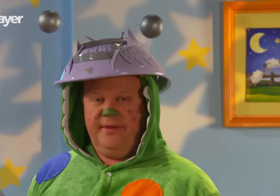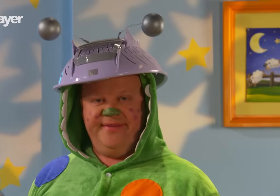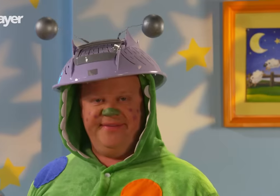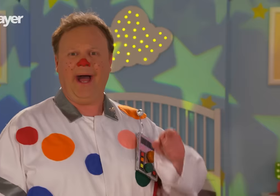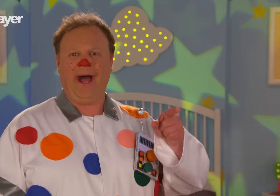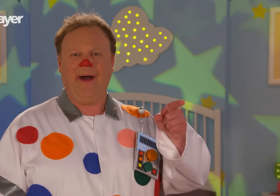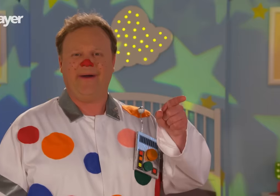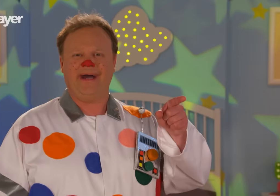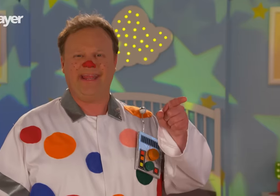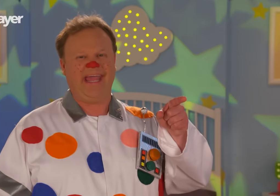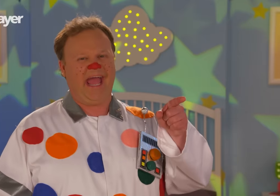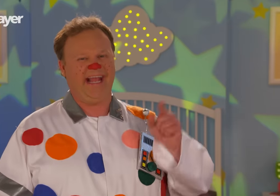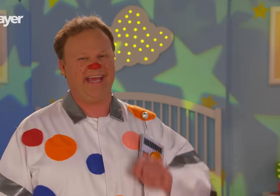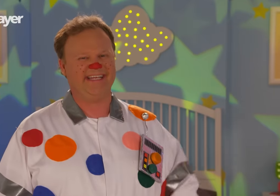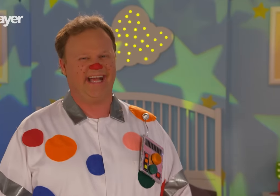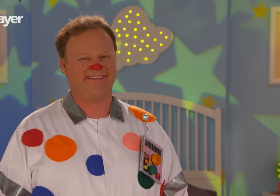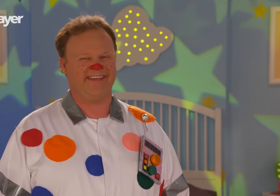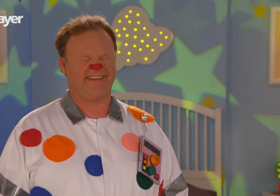Woohoo! Oh, the alien does it too.